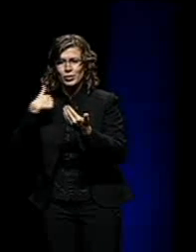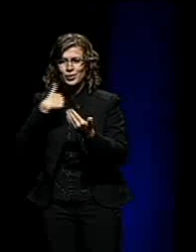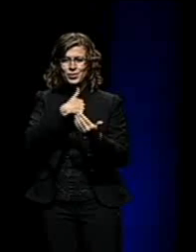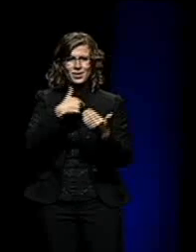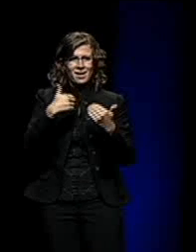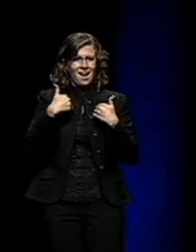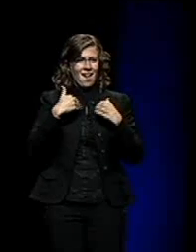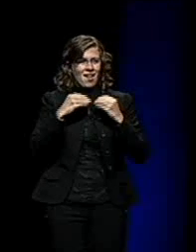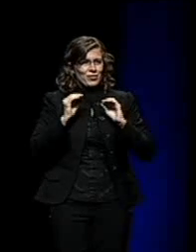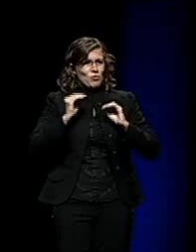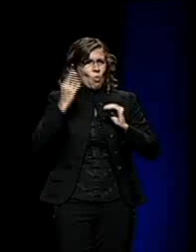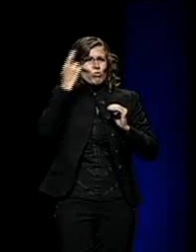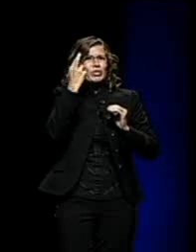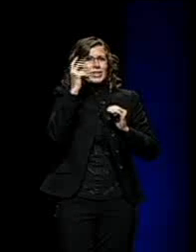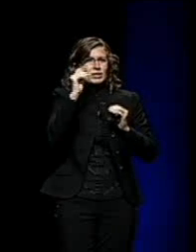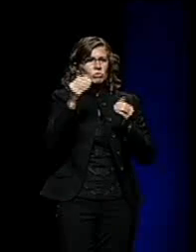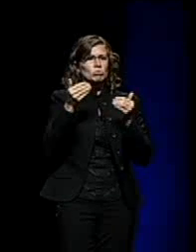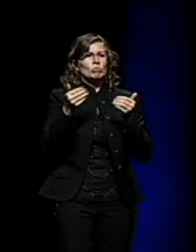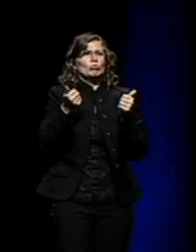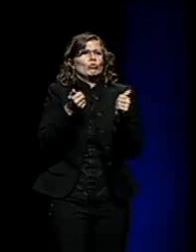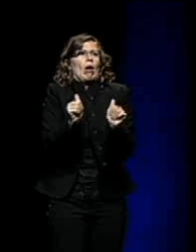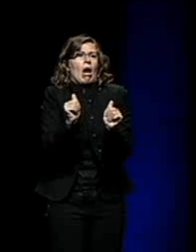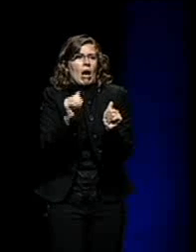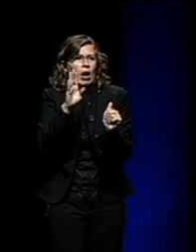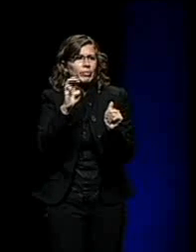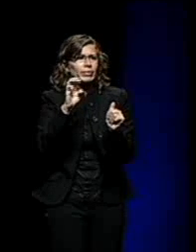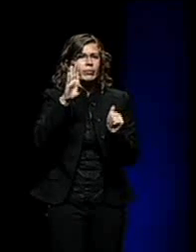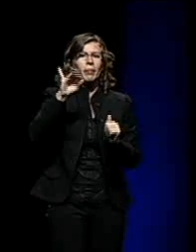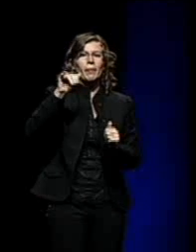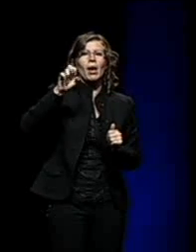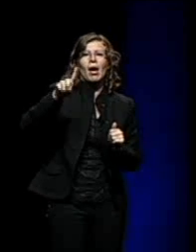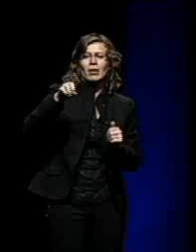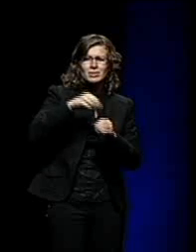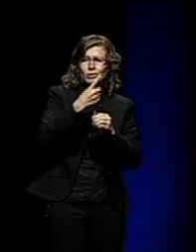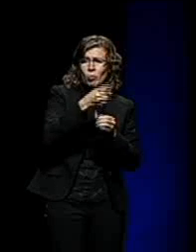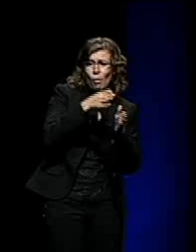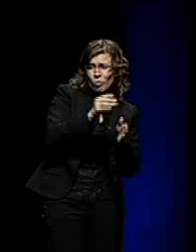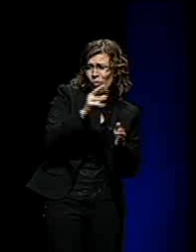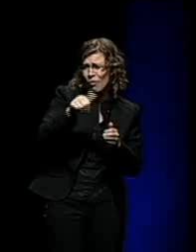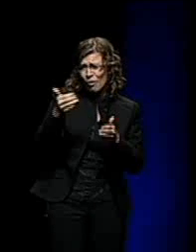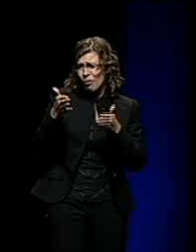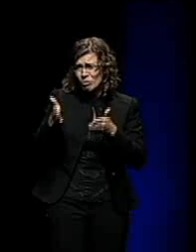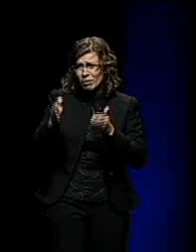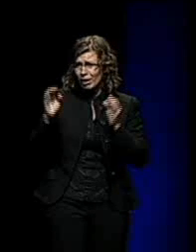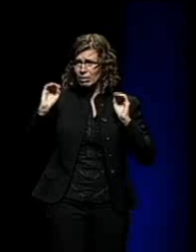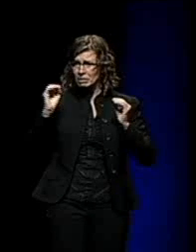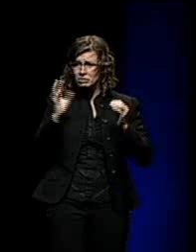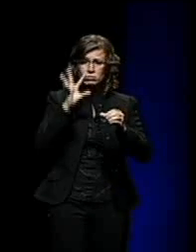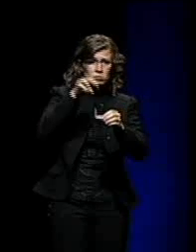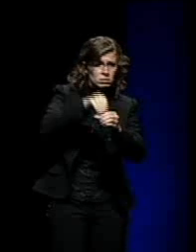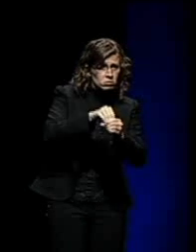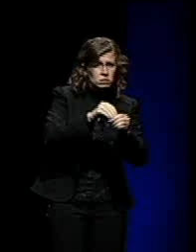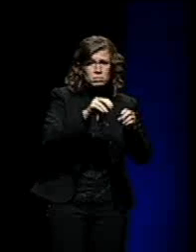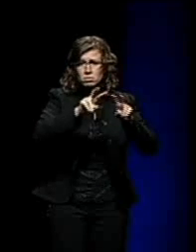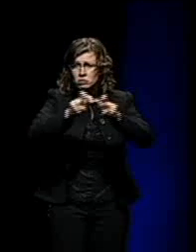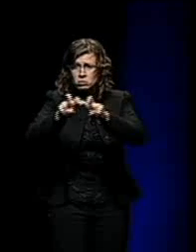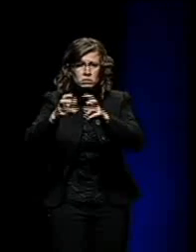reason to try to be biased in one way or the other. So hopefully we can add some clear and